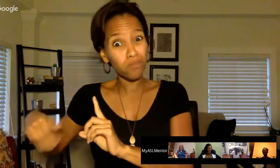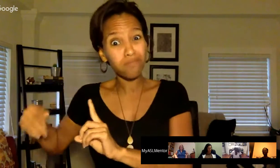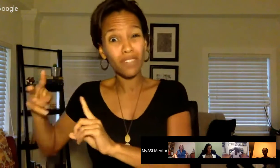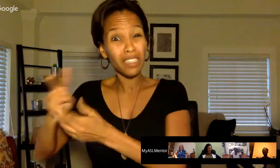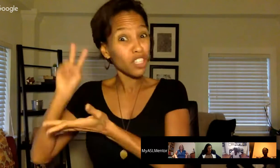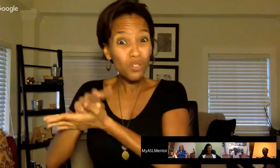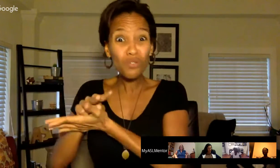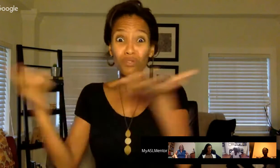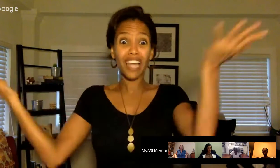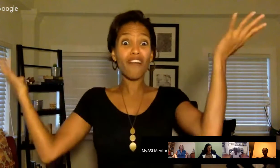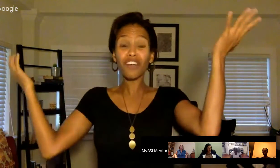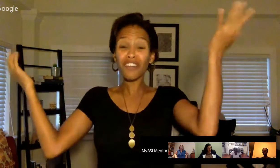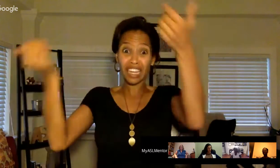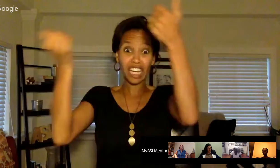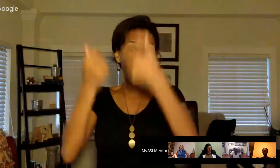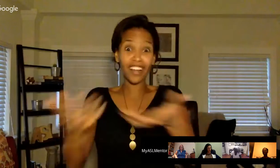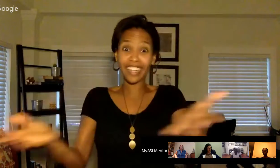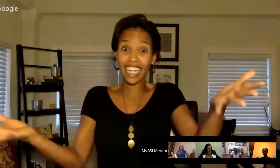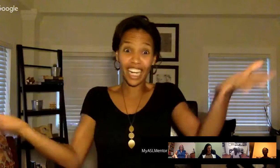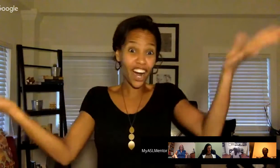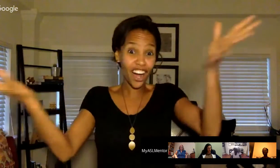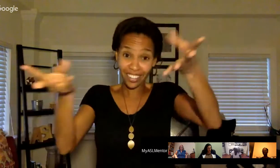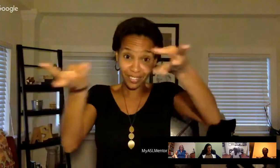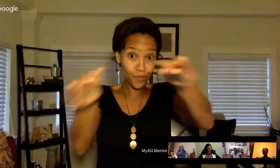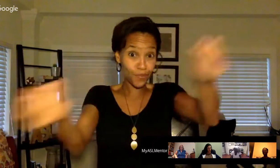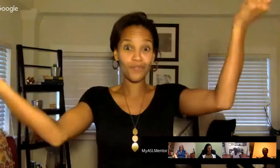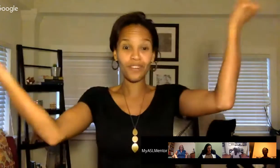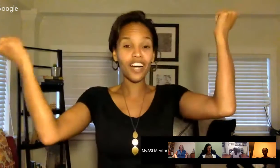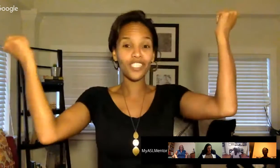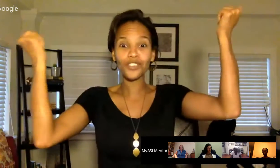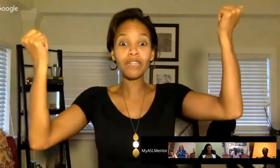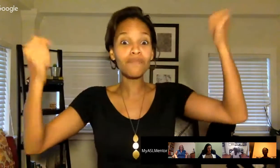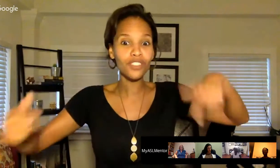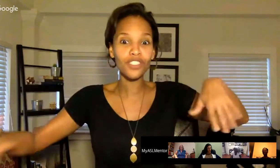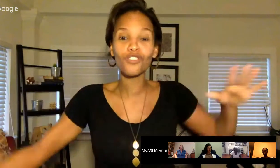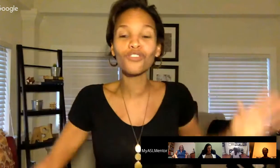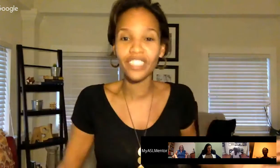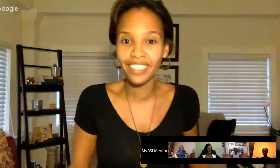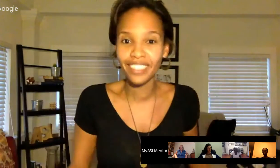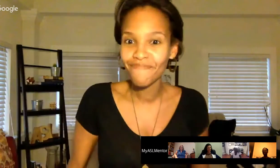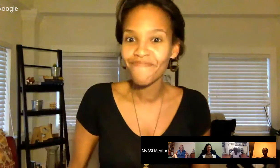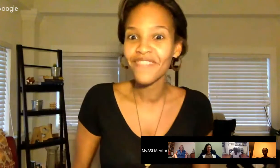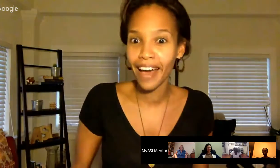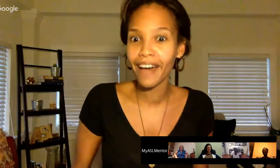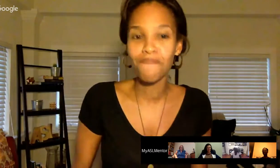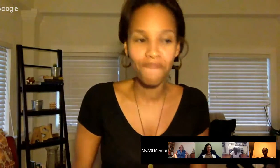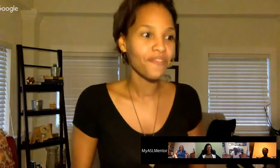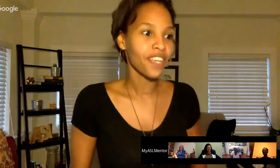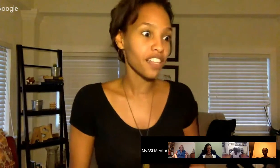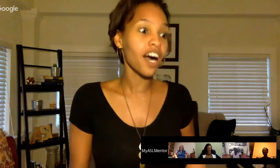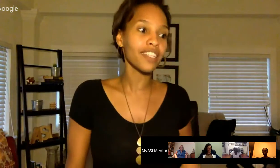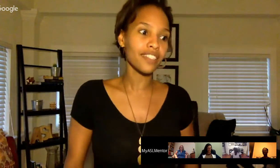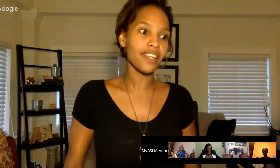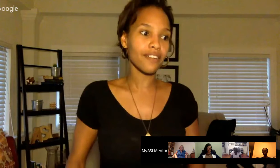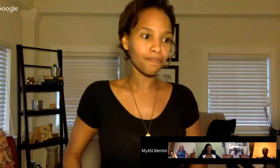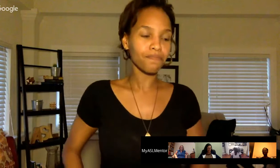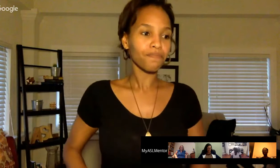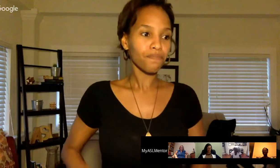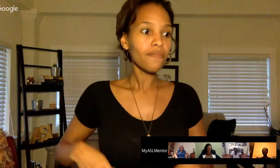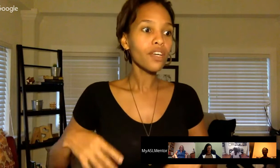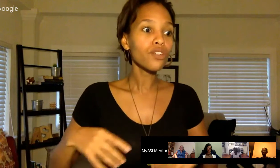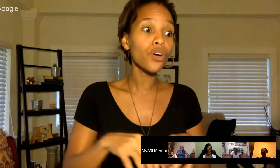that lose, everything, like gone, dreams destroyed. Yeah, a lot at